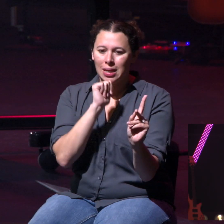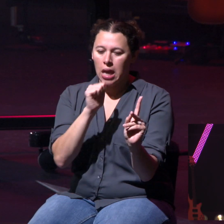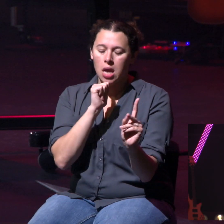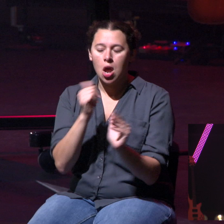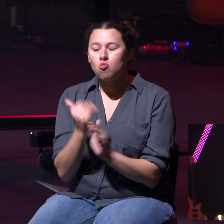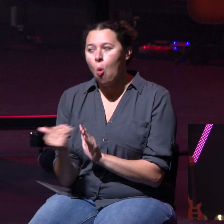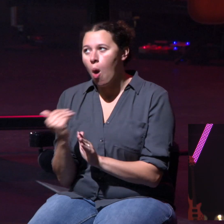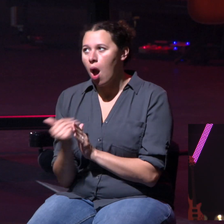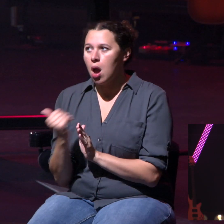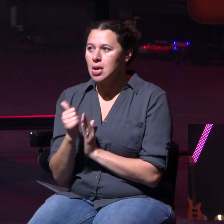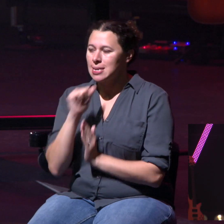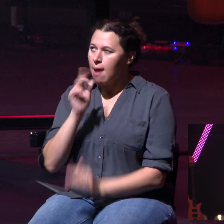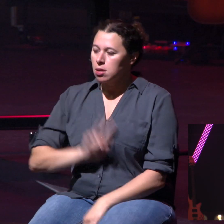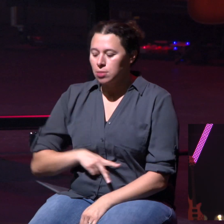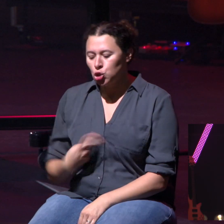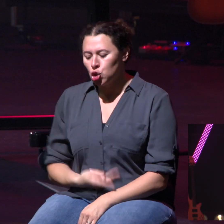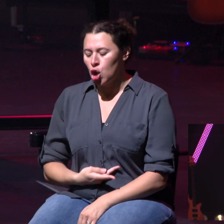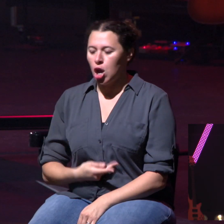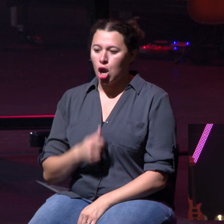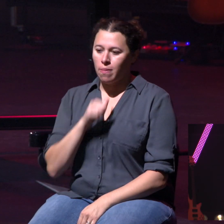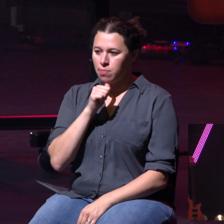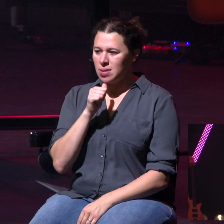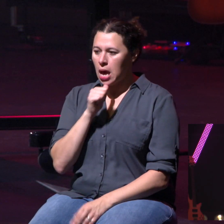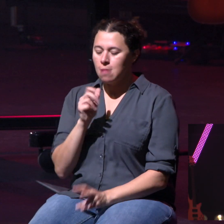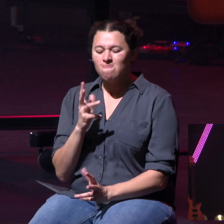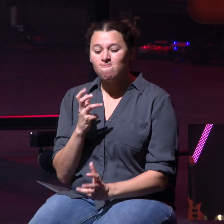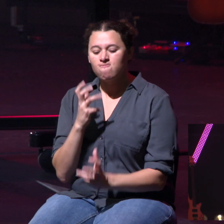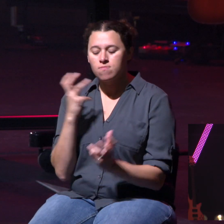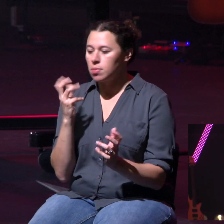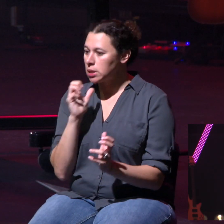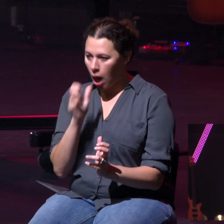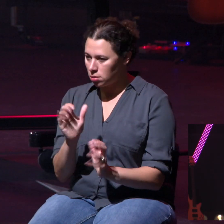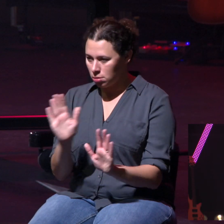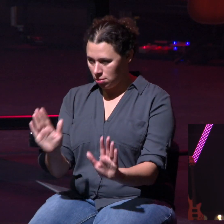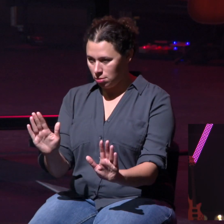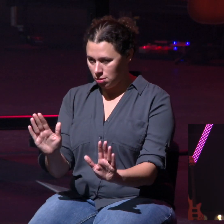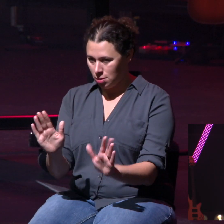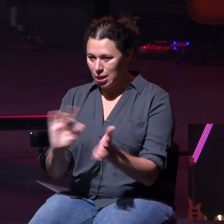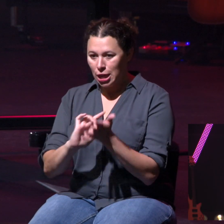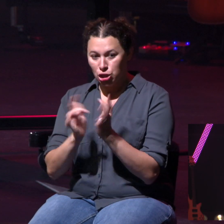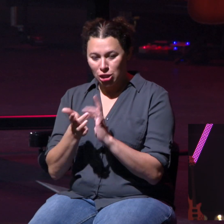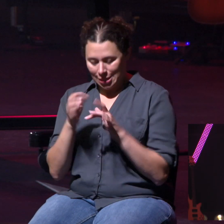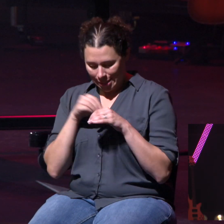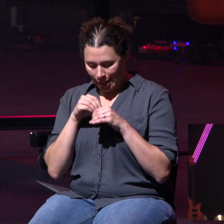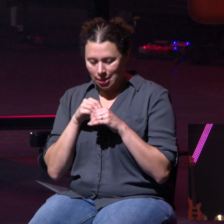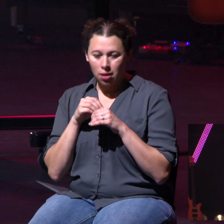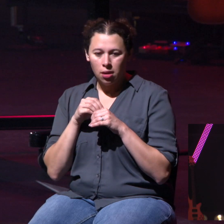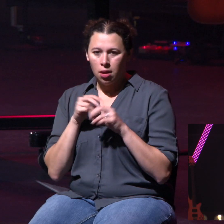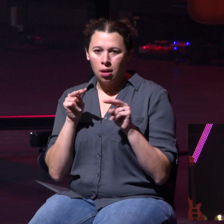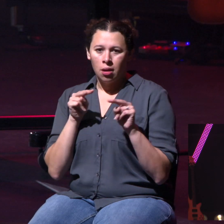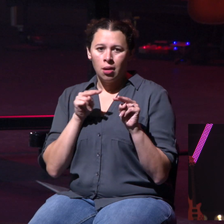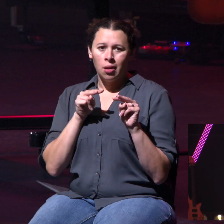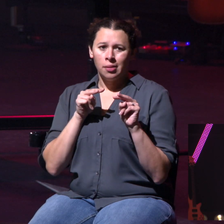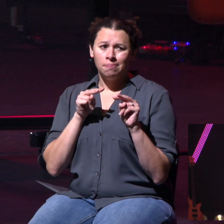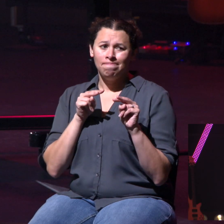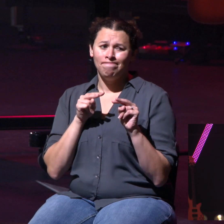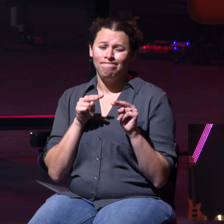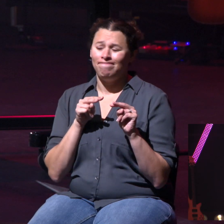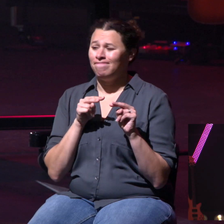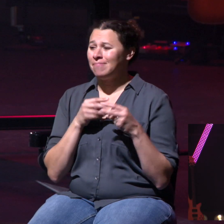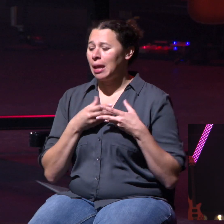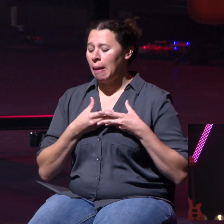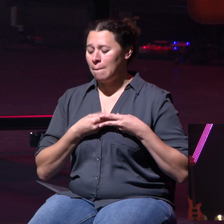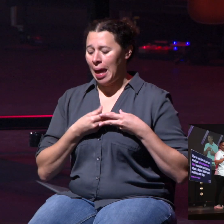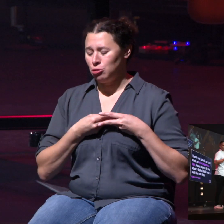by them. He's not discomforted by them. Something happens on the inside of him where it's like the